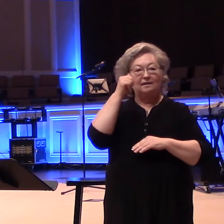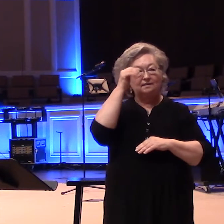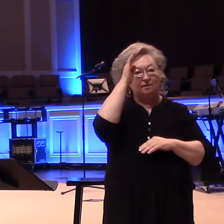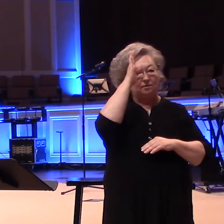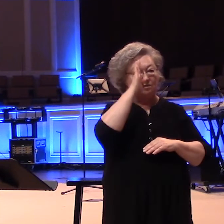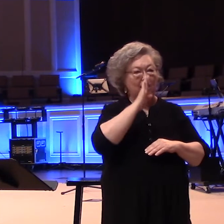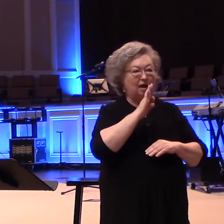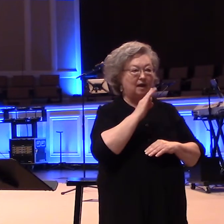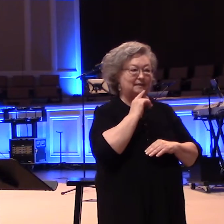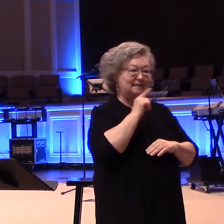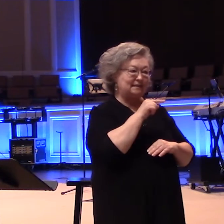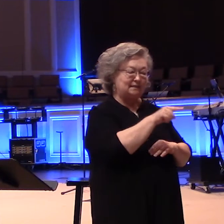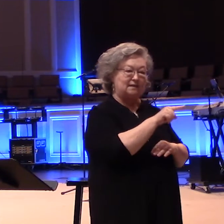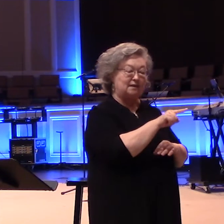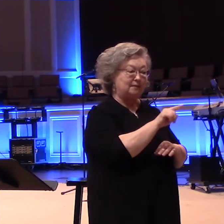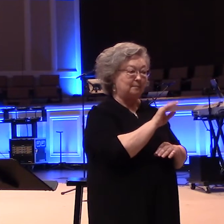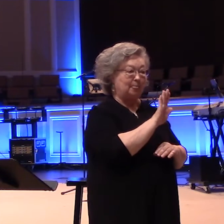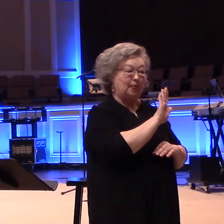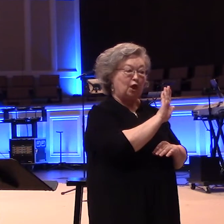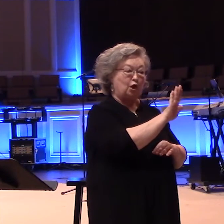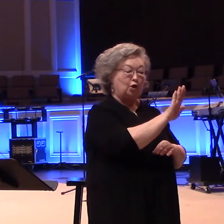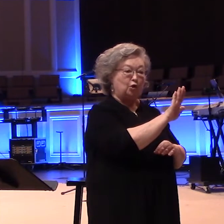experience? Doing what you want to do,